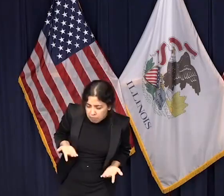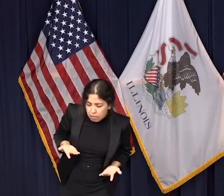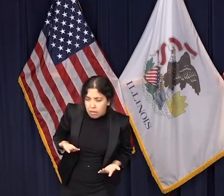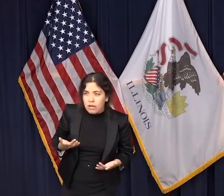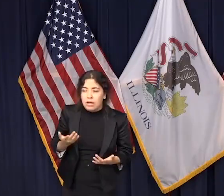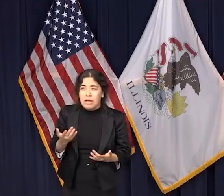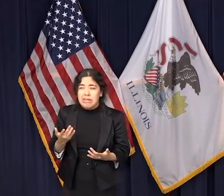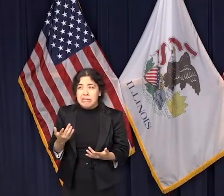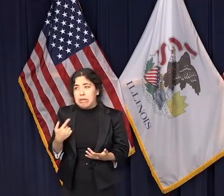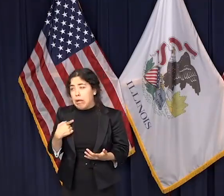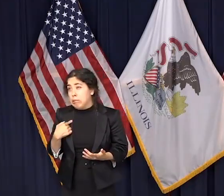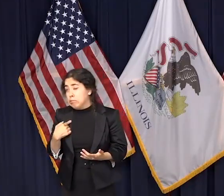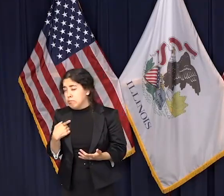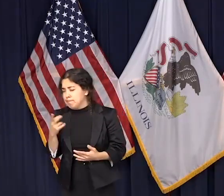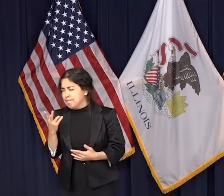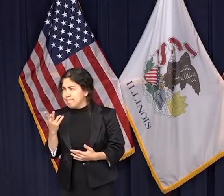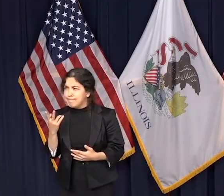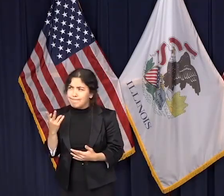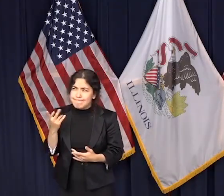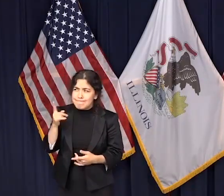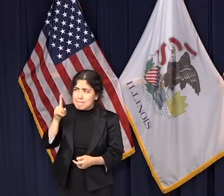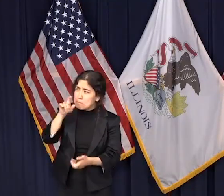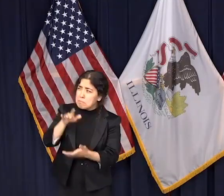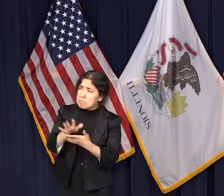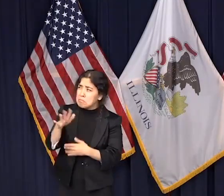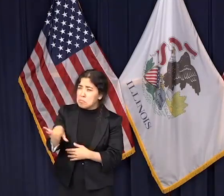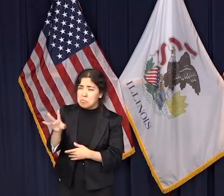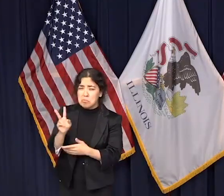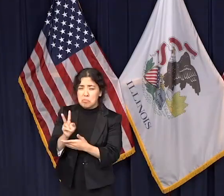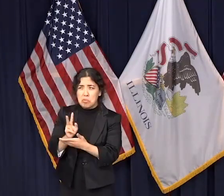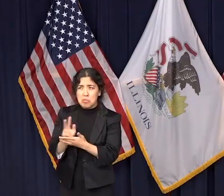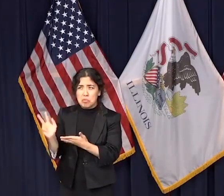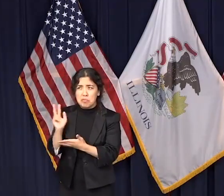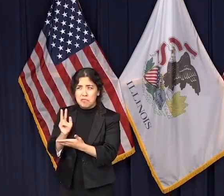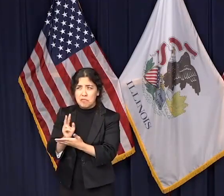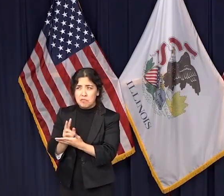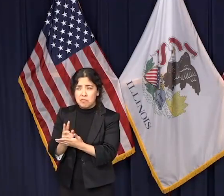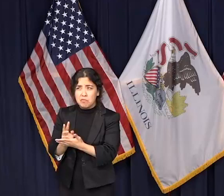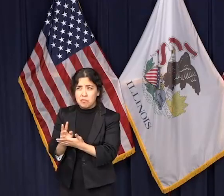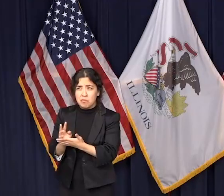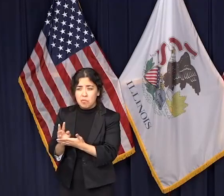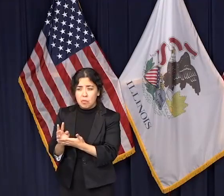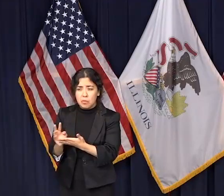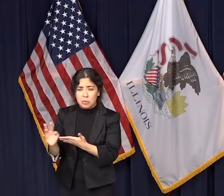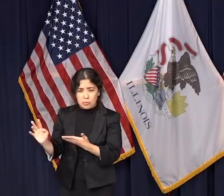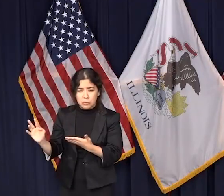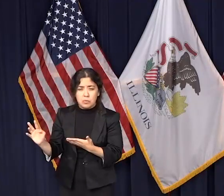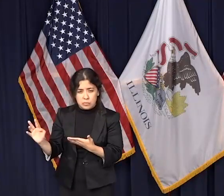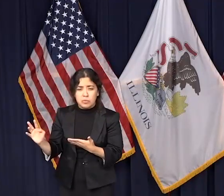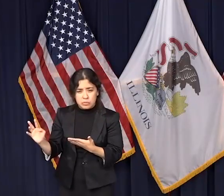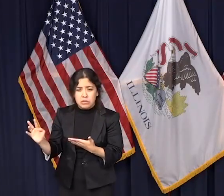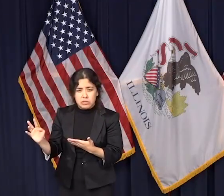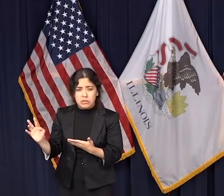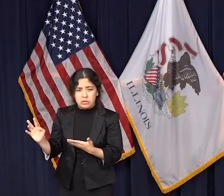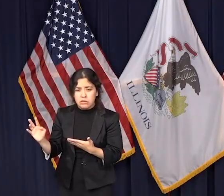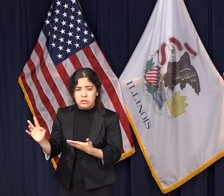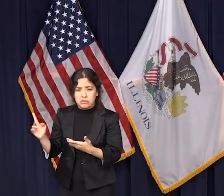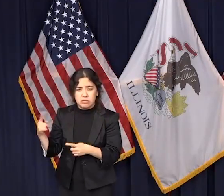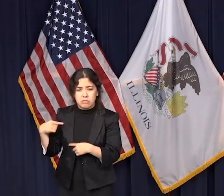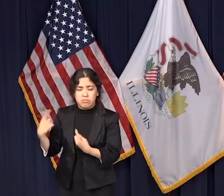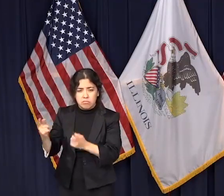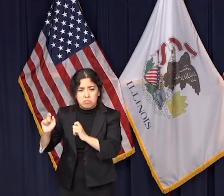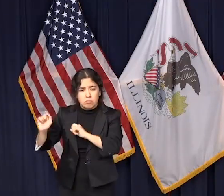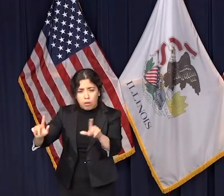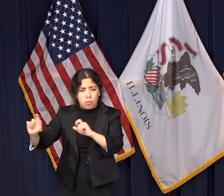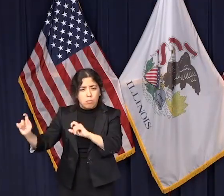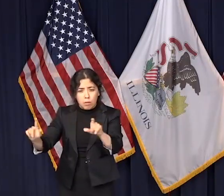I think it's been more than 3 or 4 weeks that they were going to put up probable cases. And so they're asking us